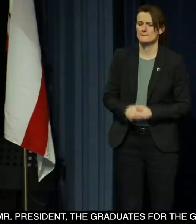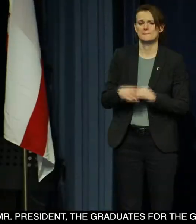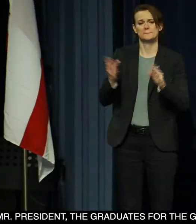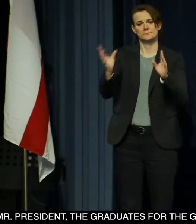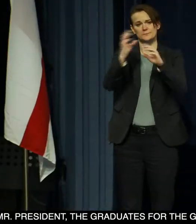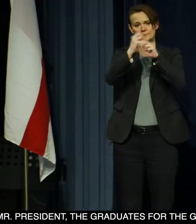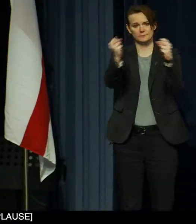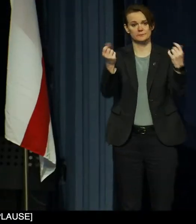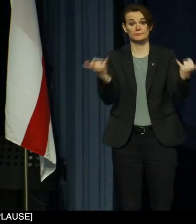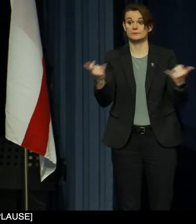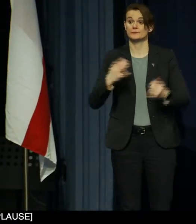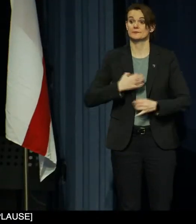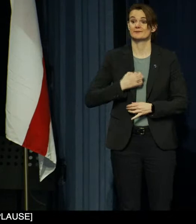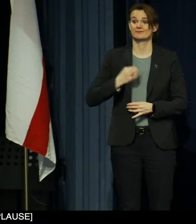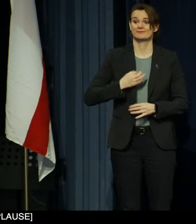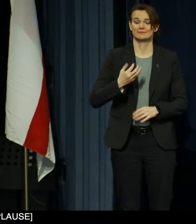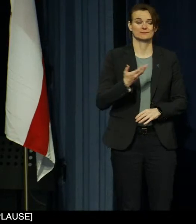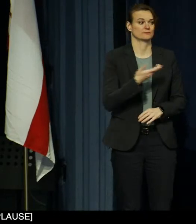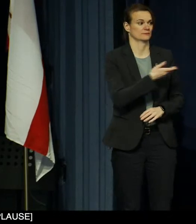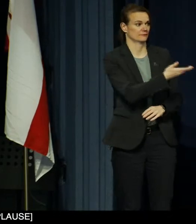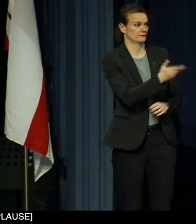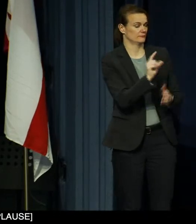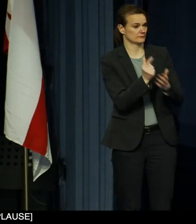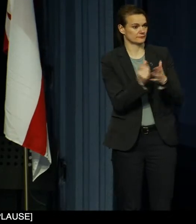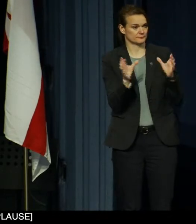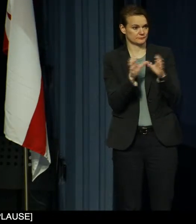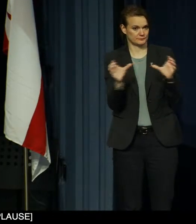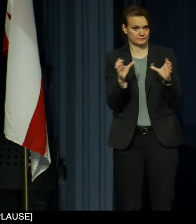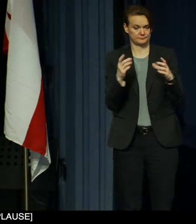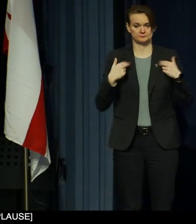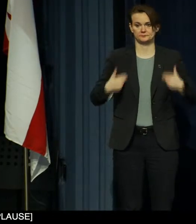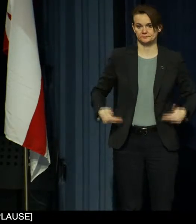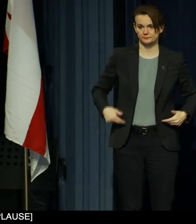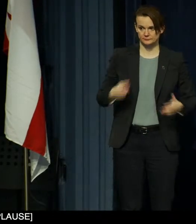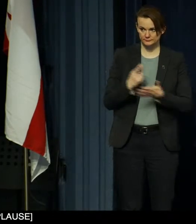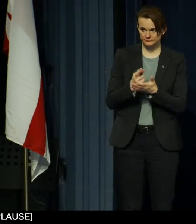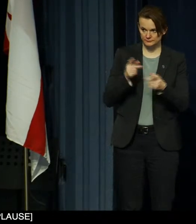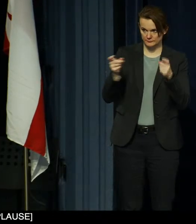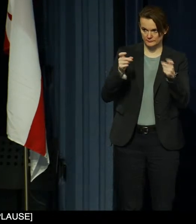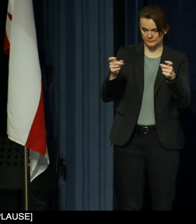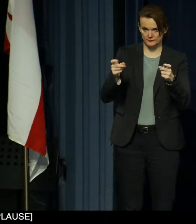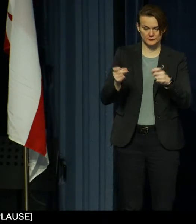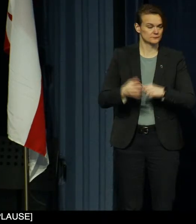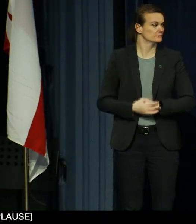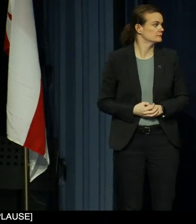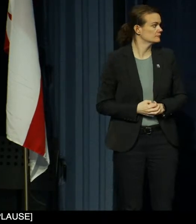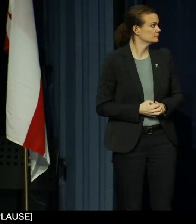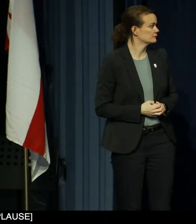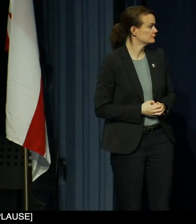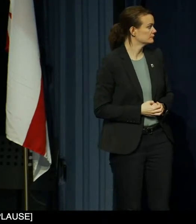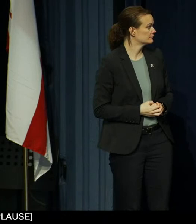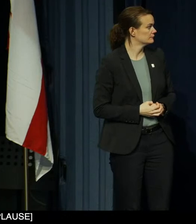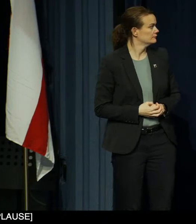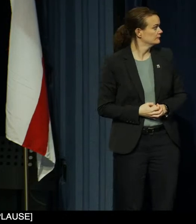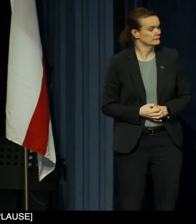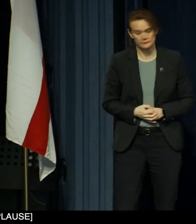Mr. President, candidates for the Graduate Certificate in Human Resource Management. Stephen Adams.